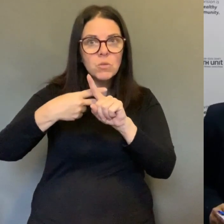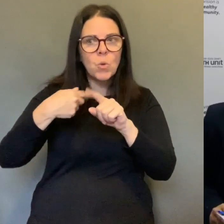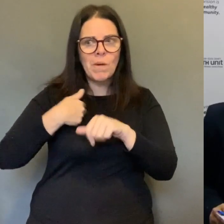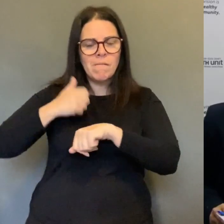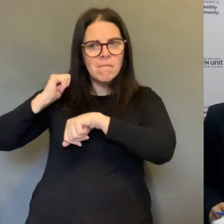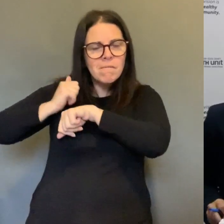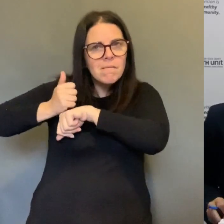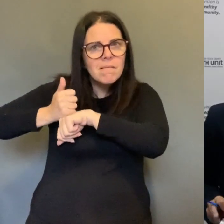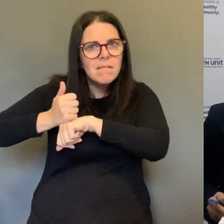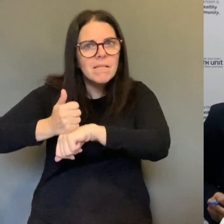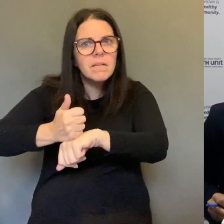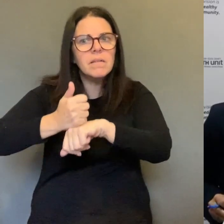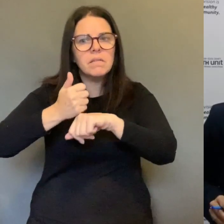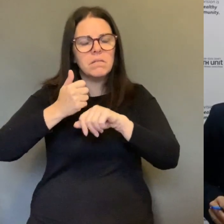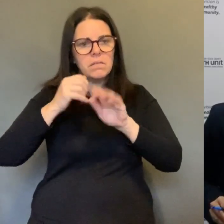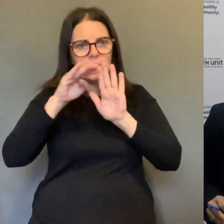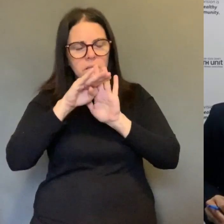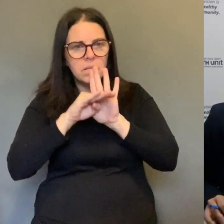all these measures are gone.